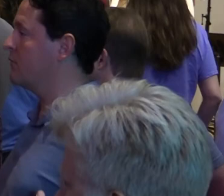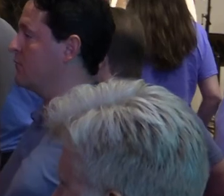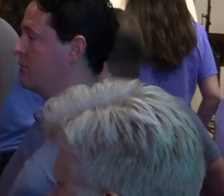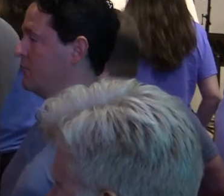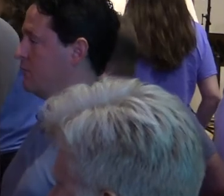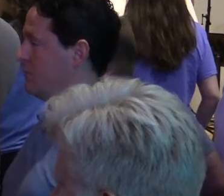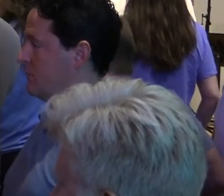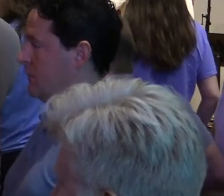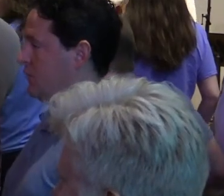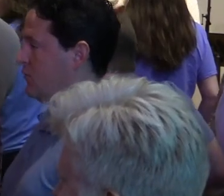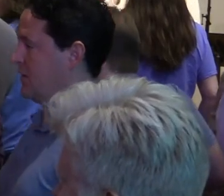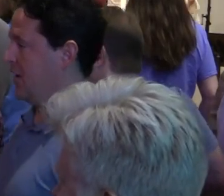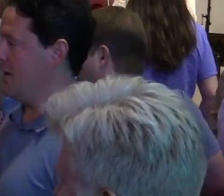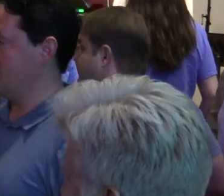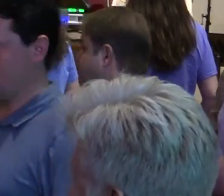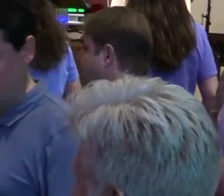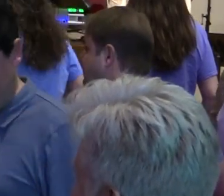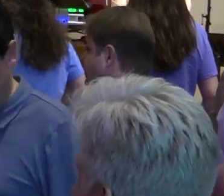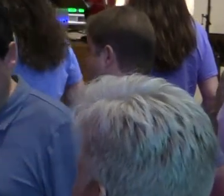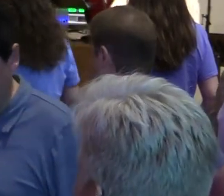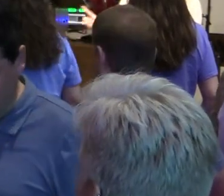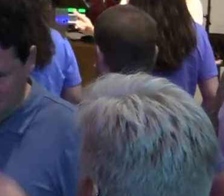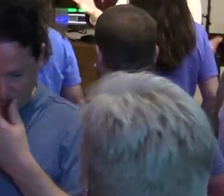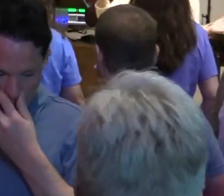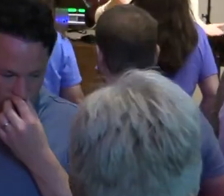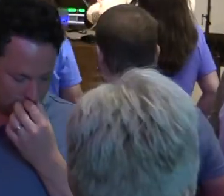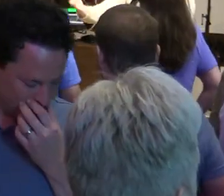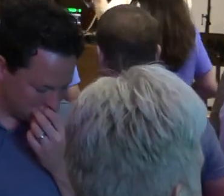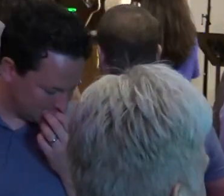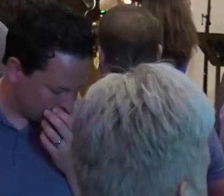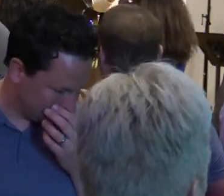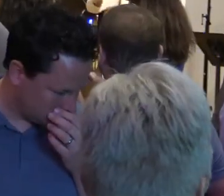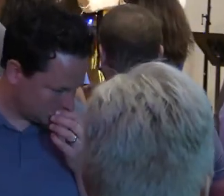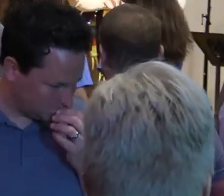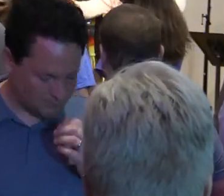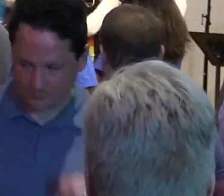right? Are you ready for us? Excellent. Come on out. Let's join together in some fellowship and